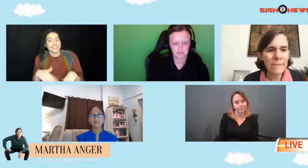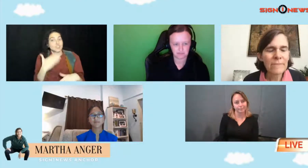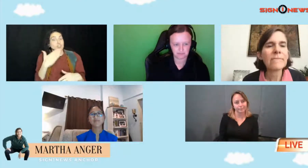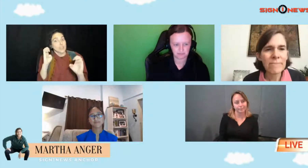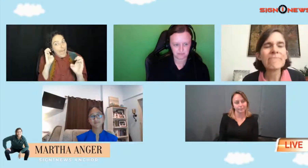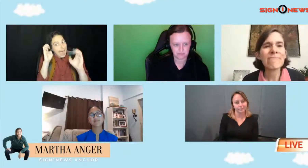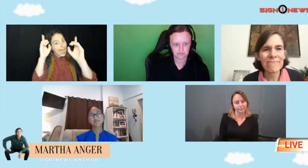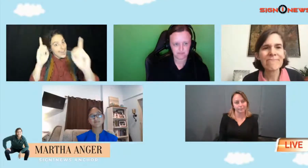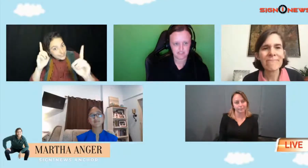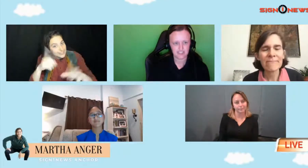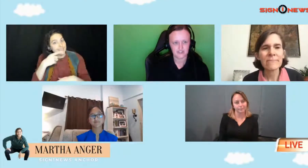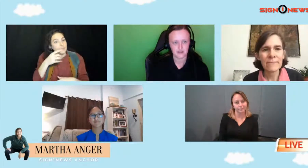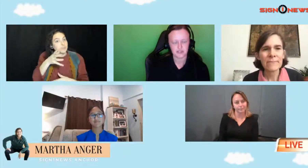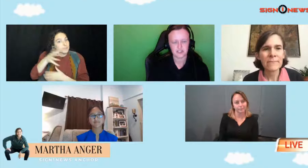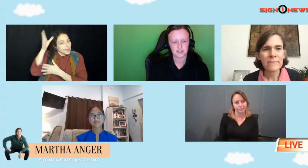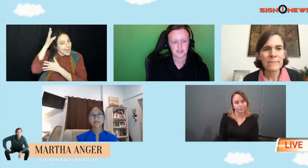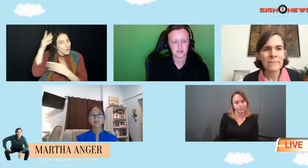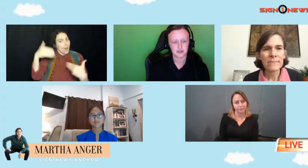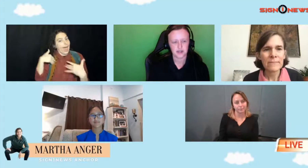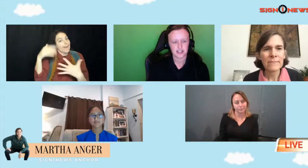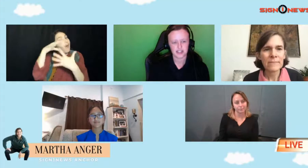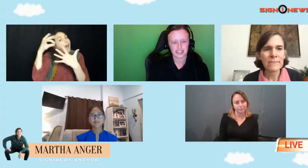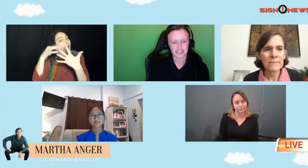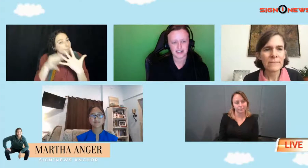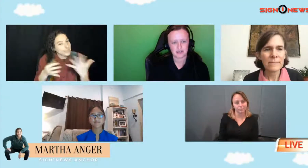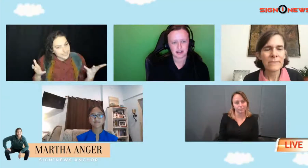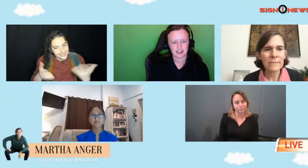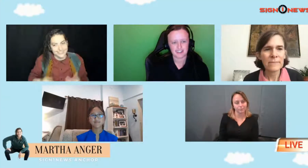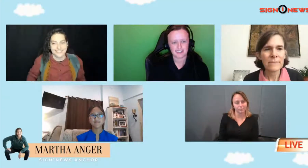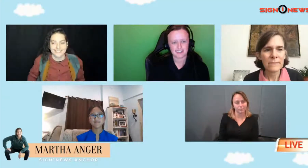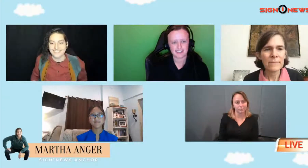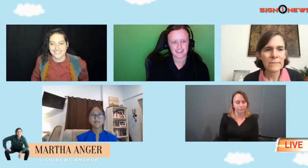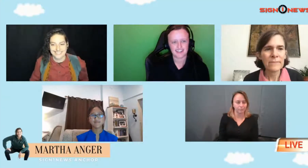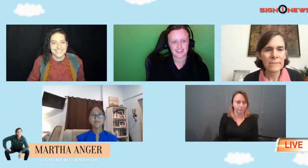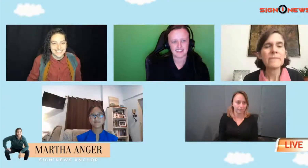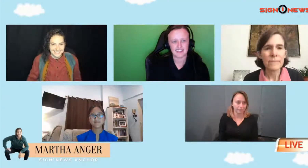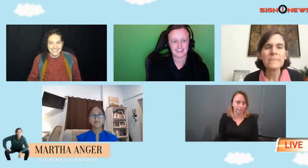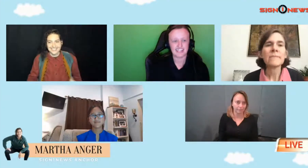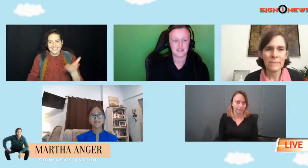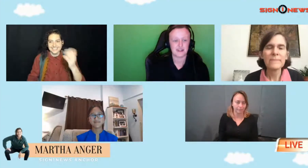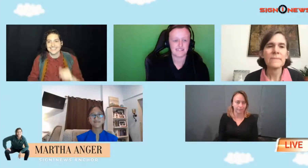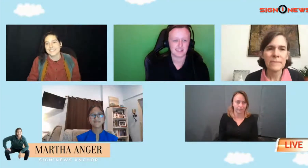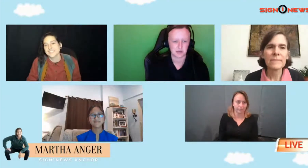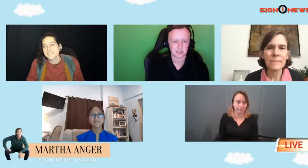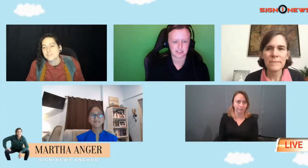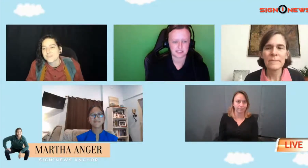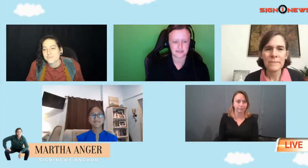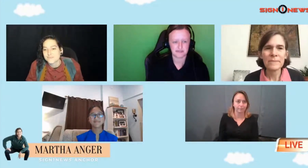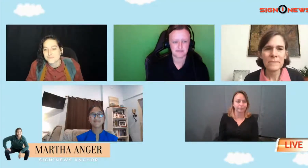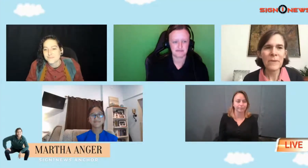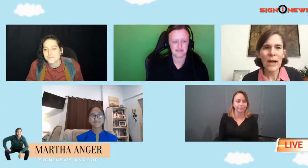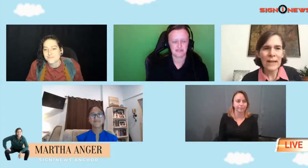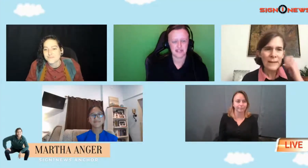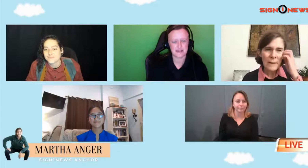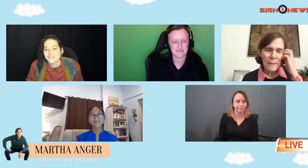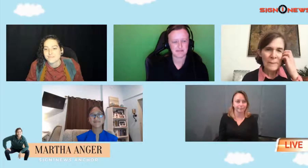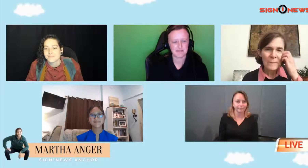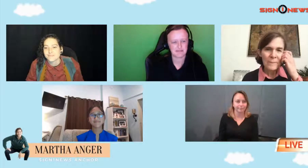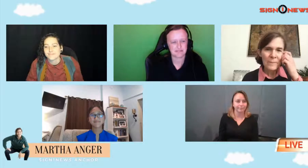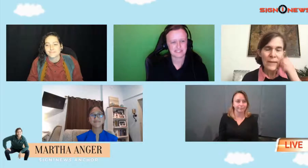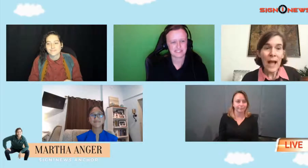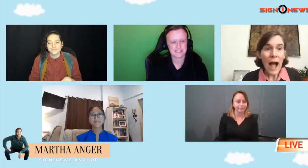available. So it's good to educate hearing parents that they do have these options. Right.